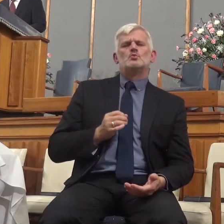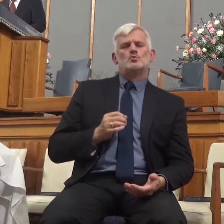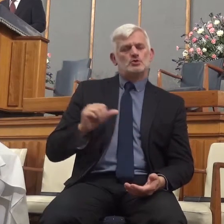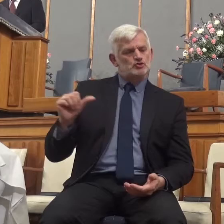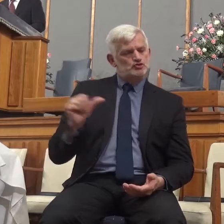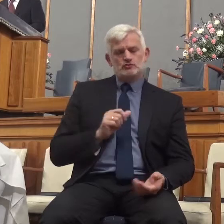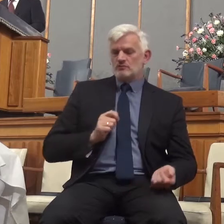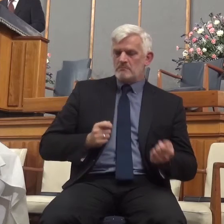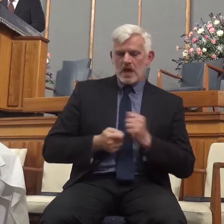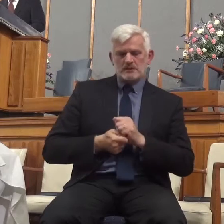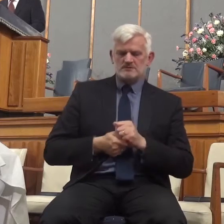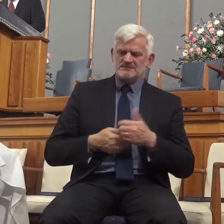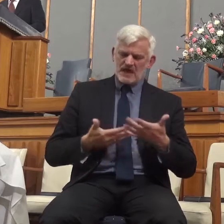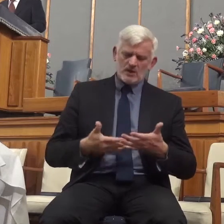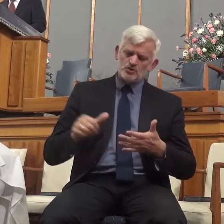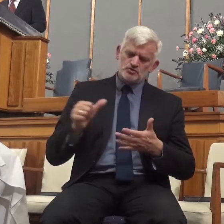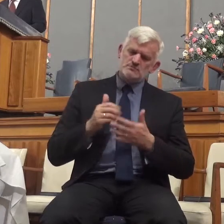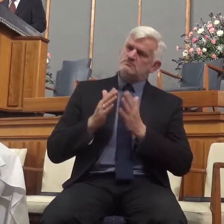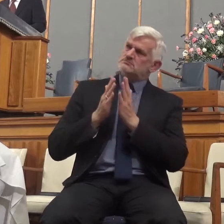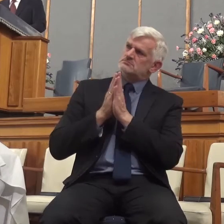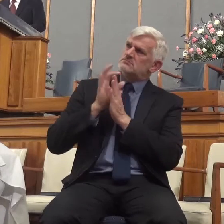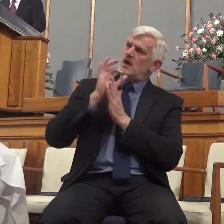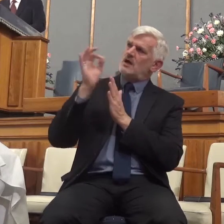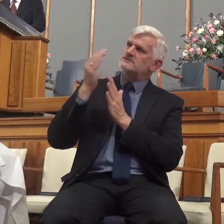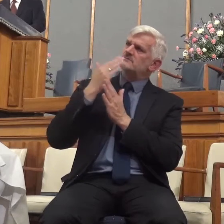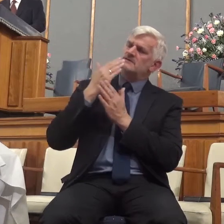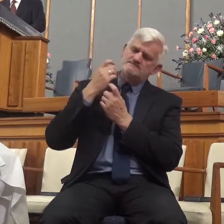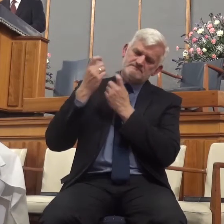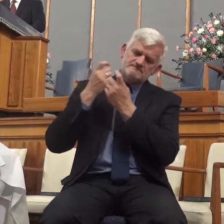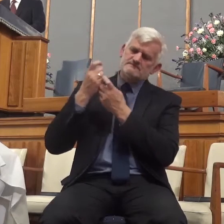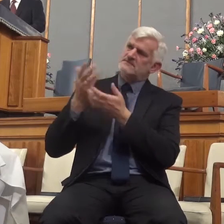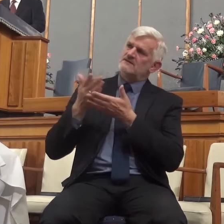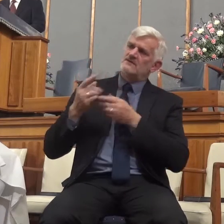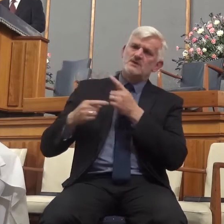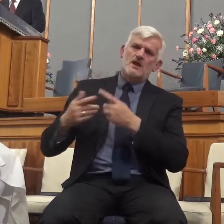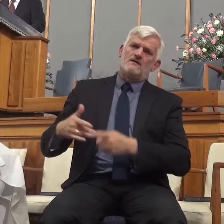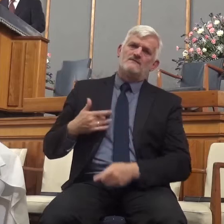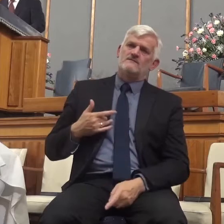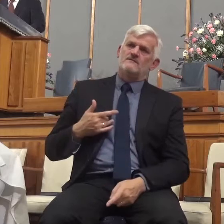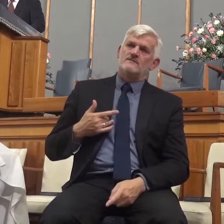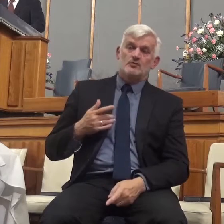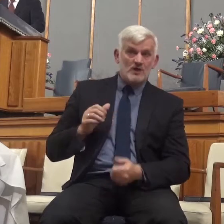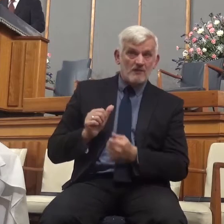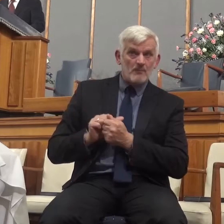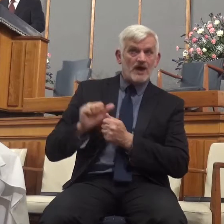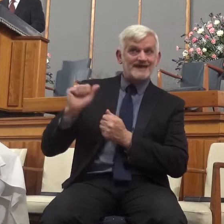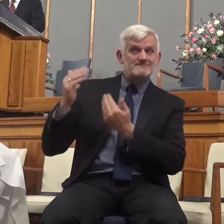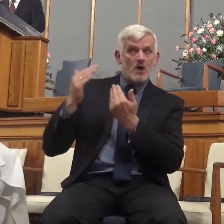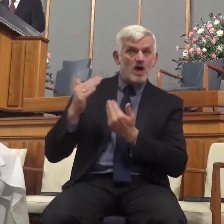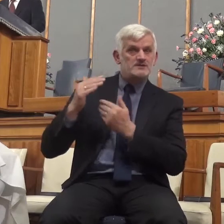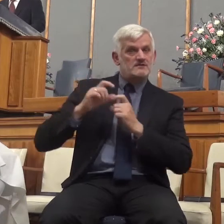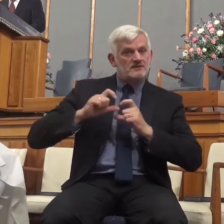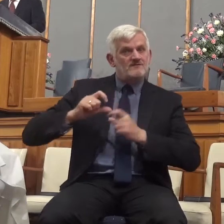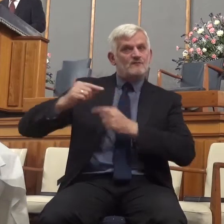repent and to thank him and seek him and have eternal life. For his mercy